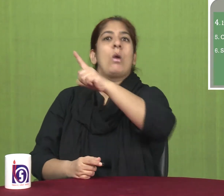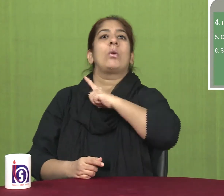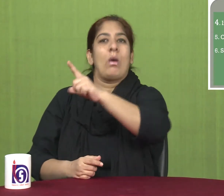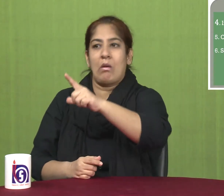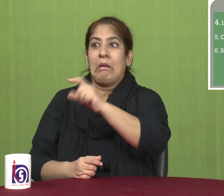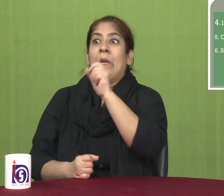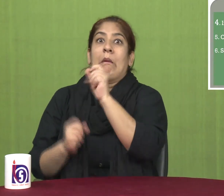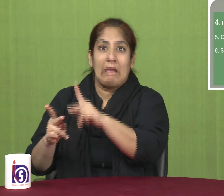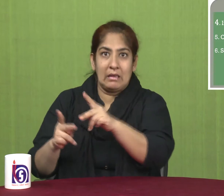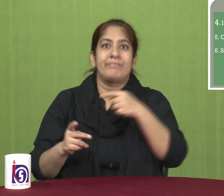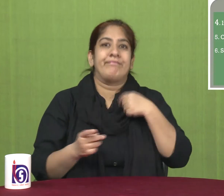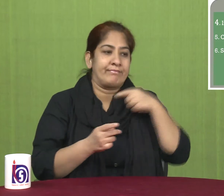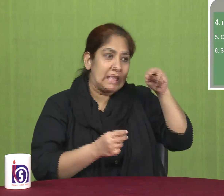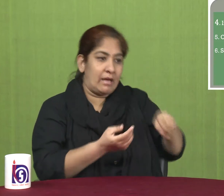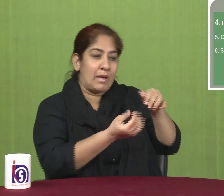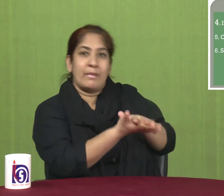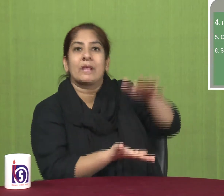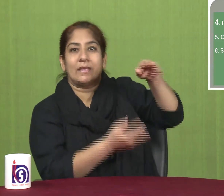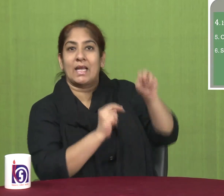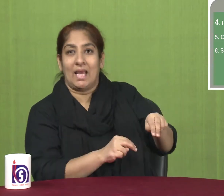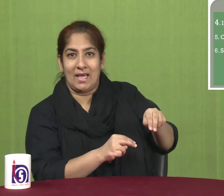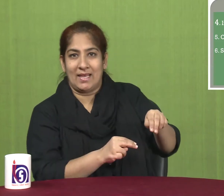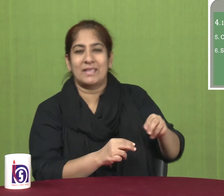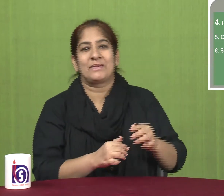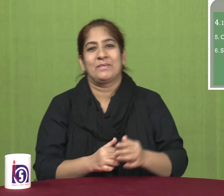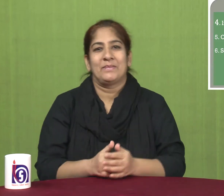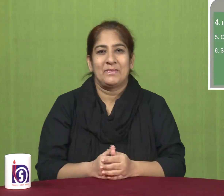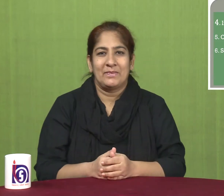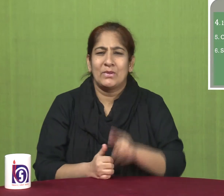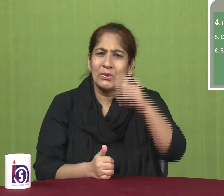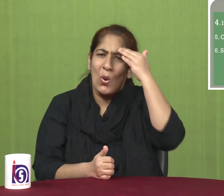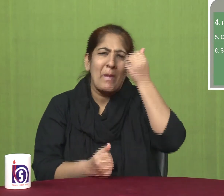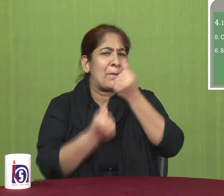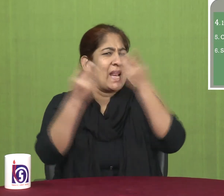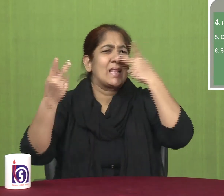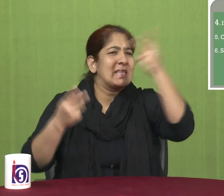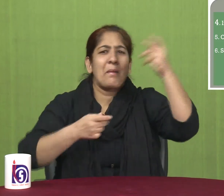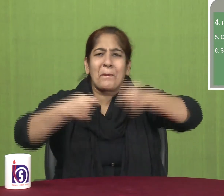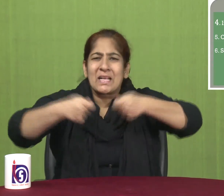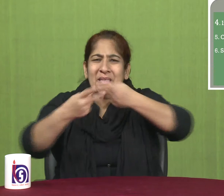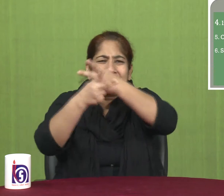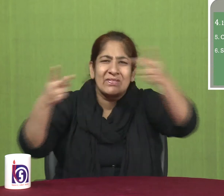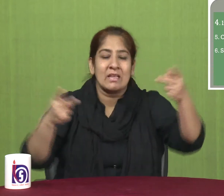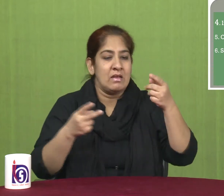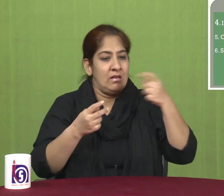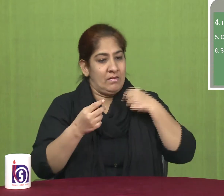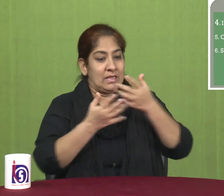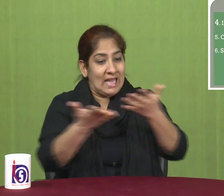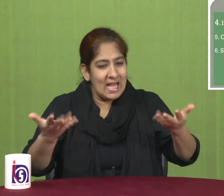So, I have not kept it for my personal use. That is known as credit policy. or you can say